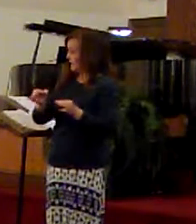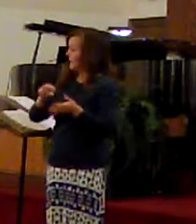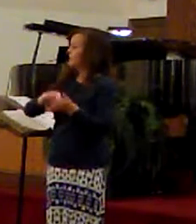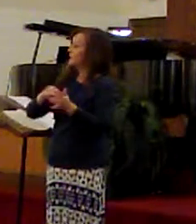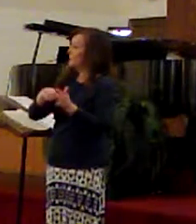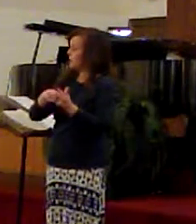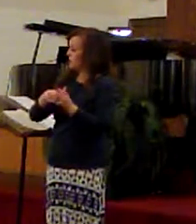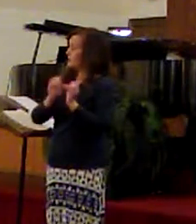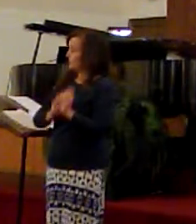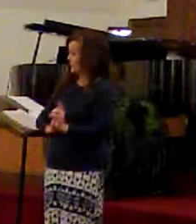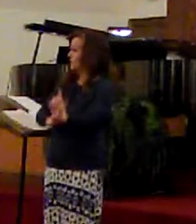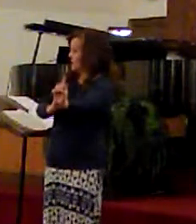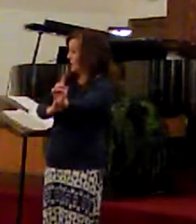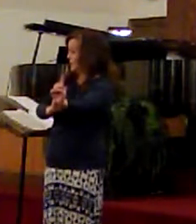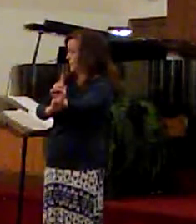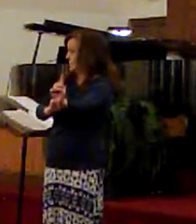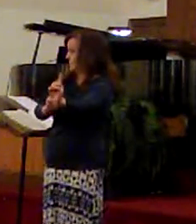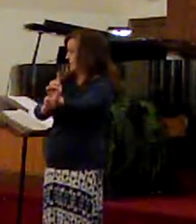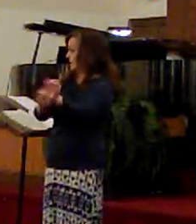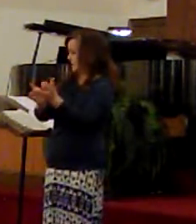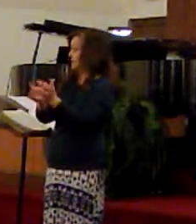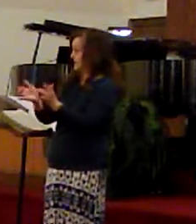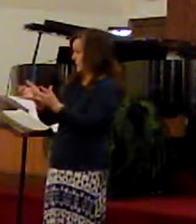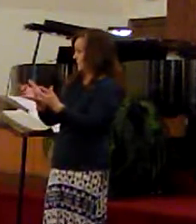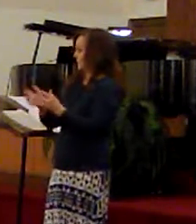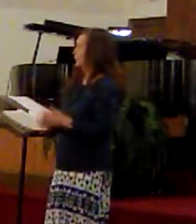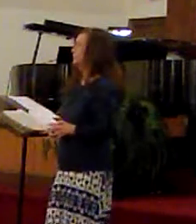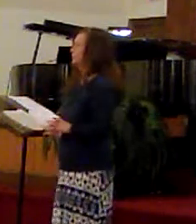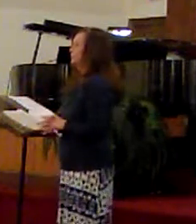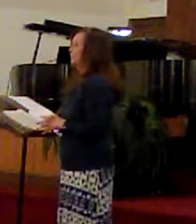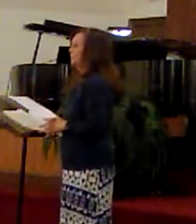God's word is amazing like that.